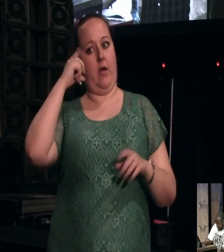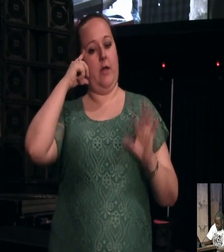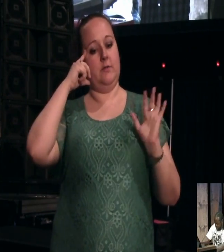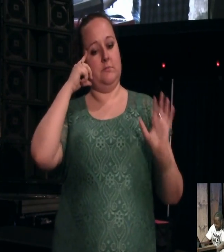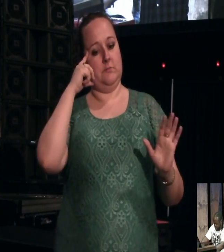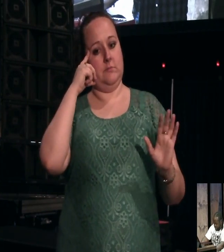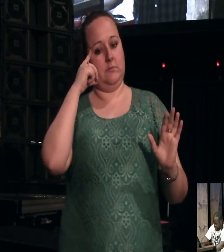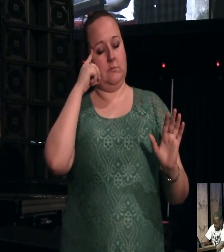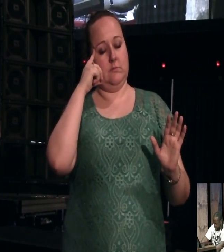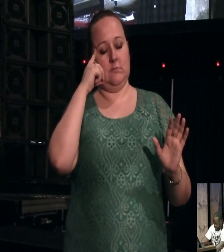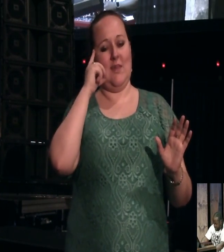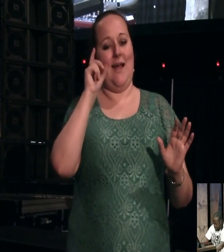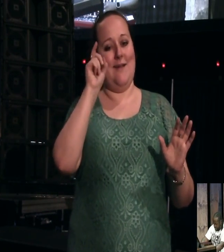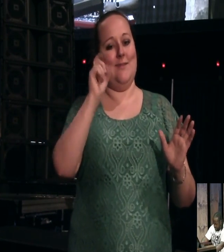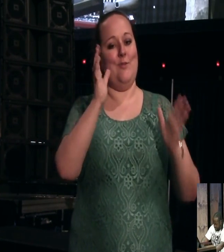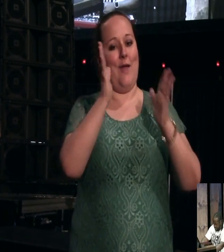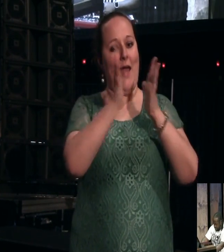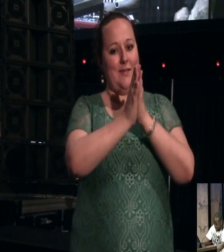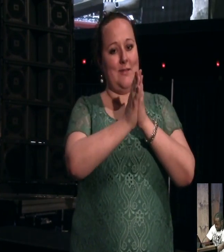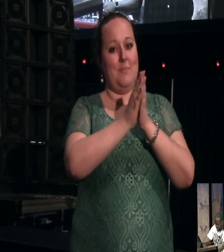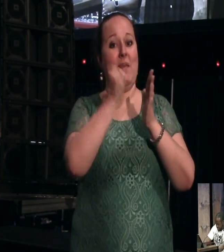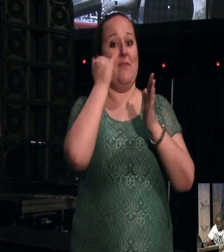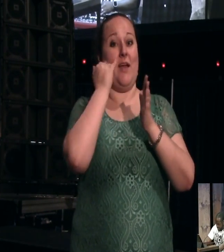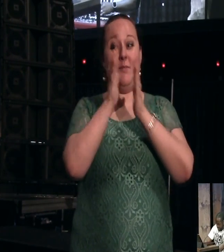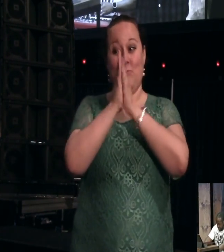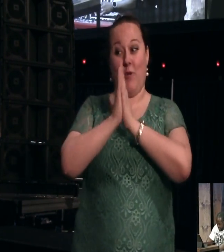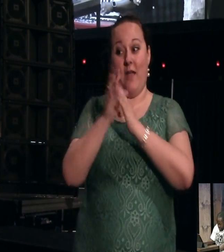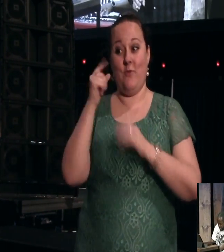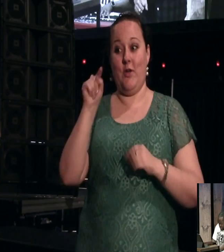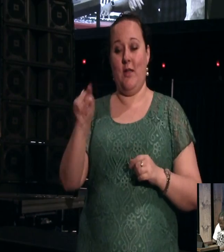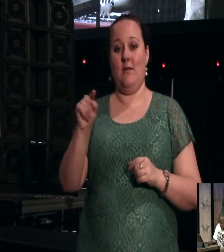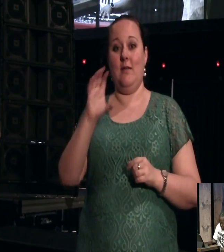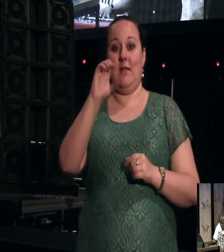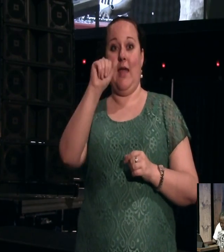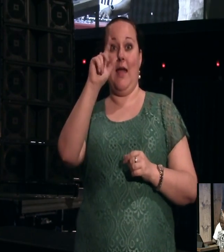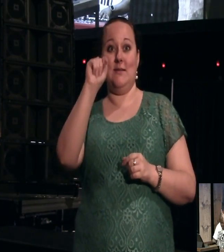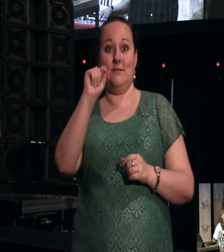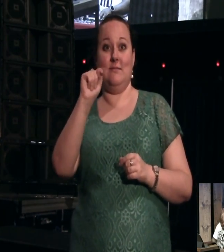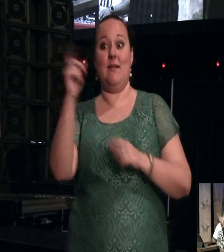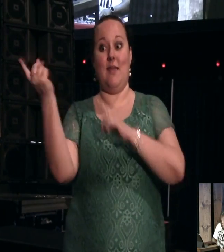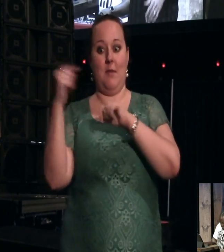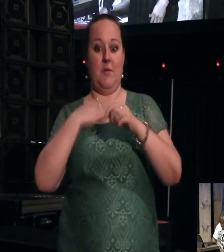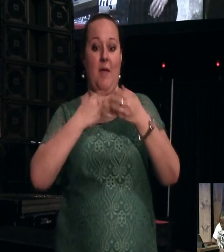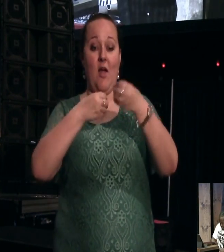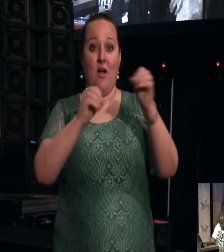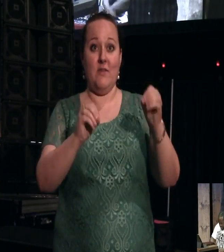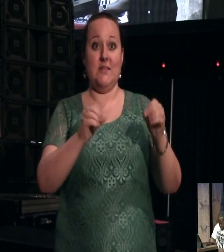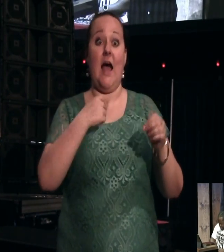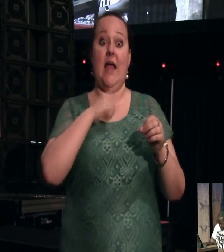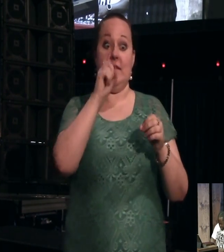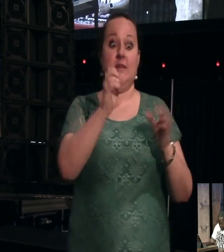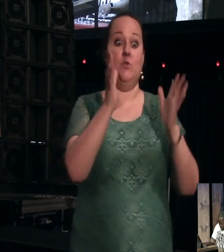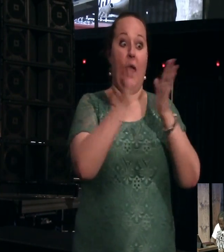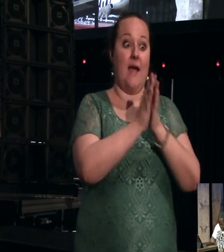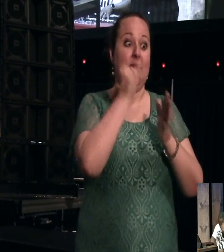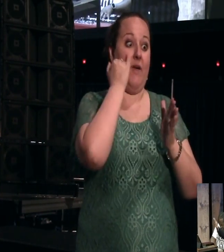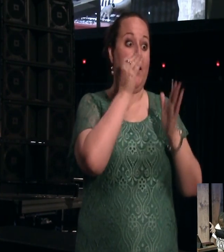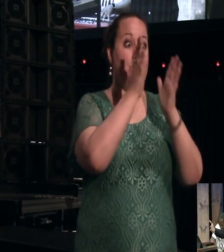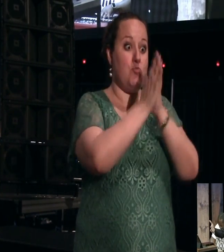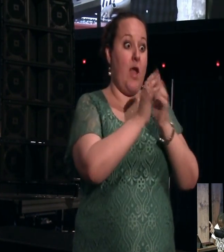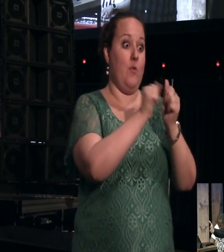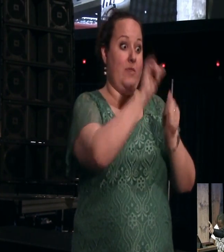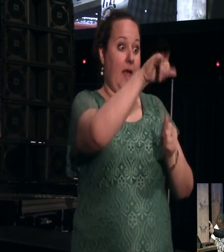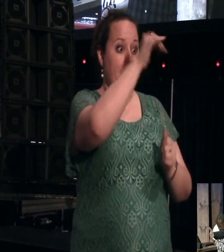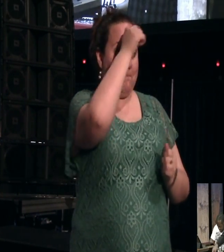and I were kind of on the same wavelength. I thought, I need to ask this guy if I can pray for him. And Kat came into my office. She was like, "You